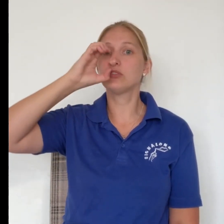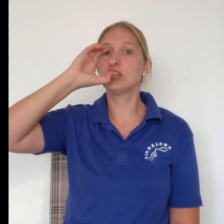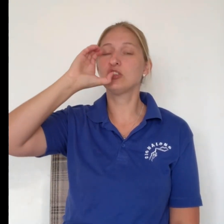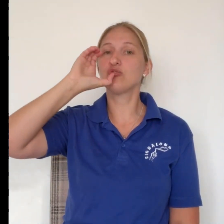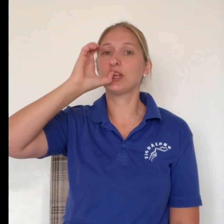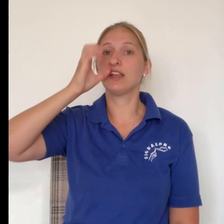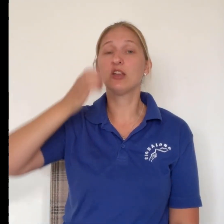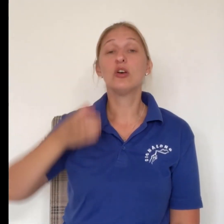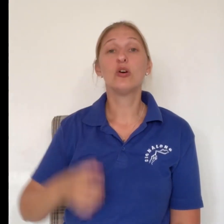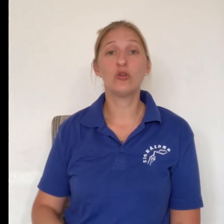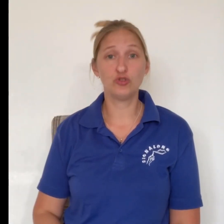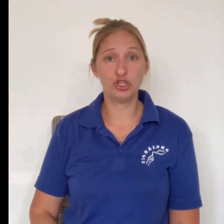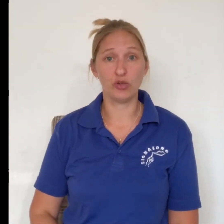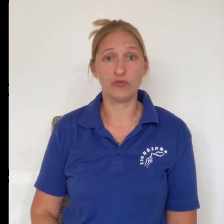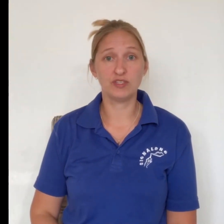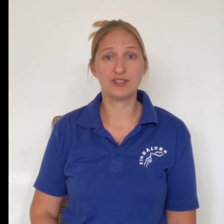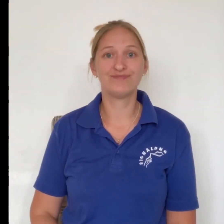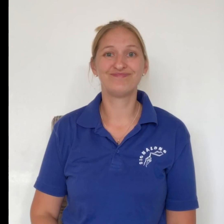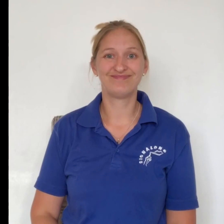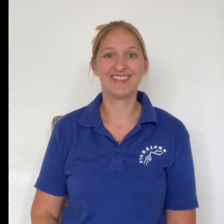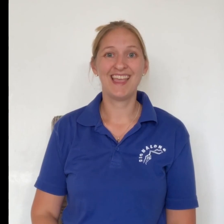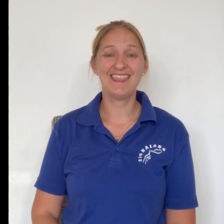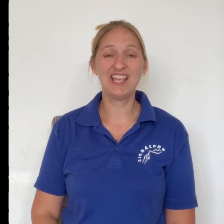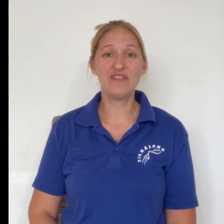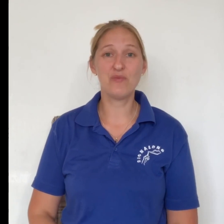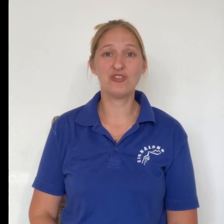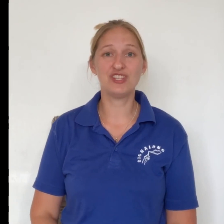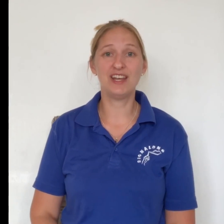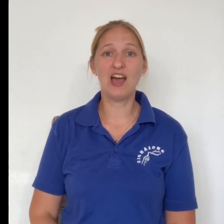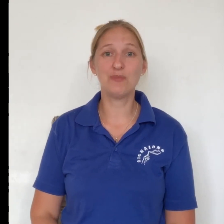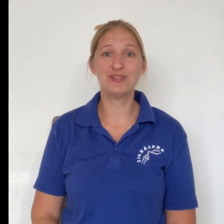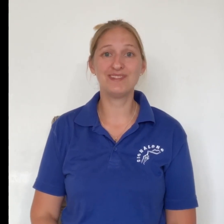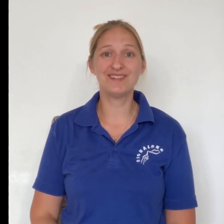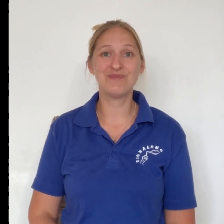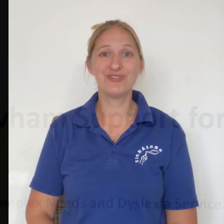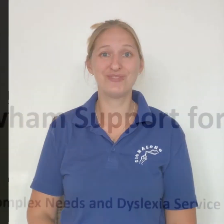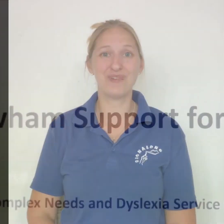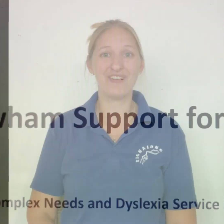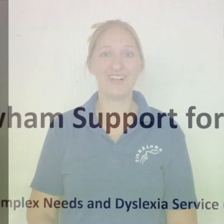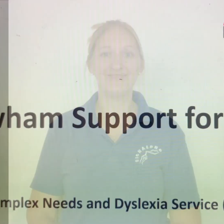a drink or juice. Thank you for watching. I'll be doing some more tomorrow.